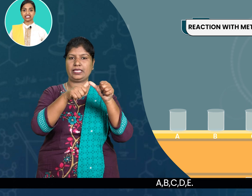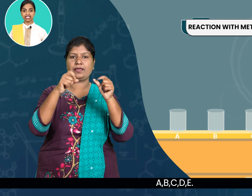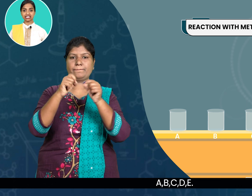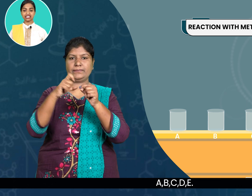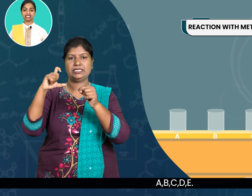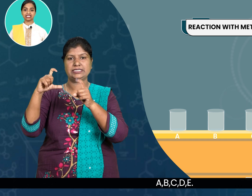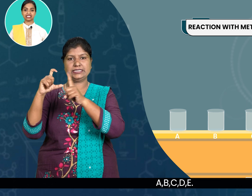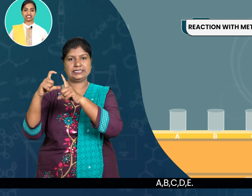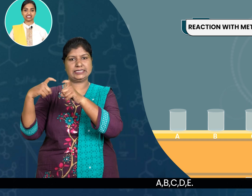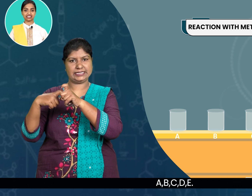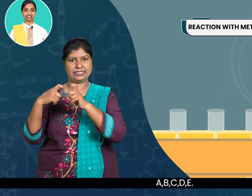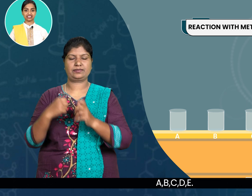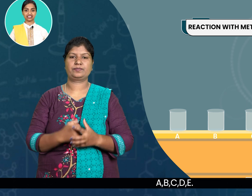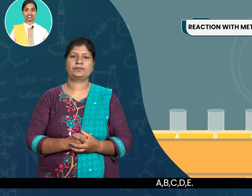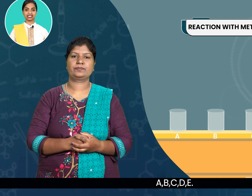D, E.